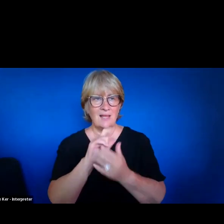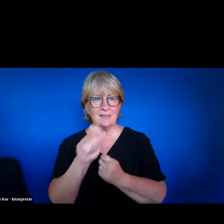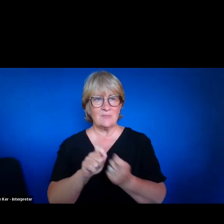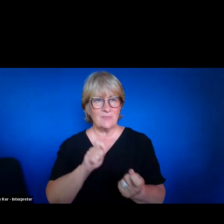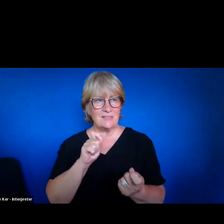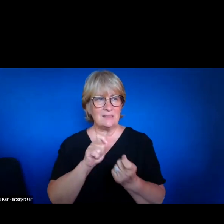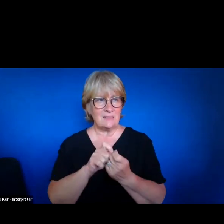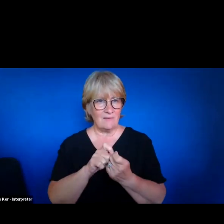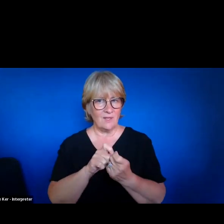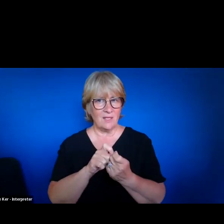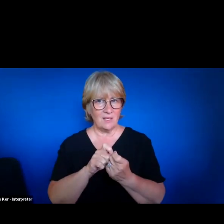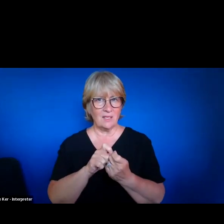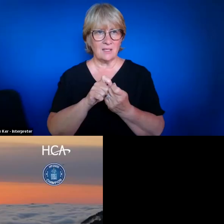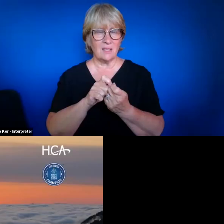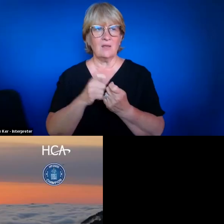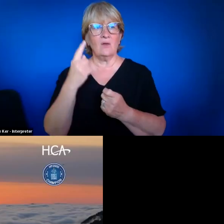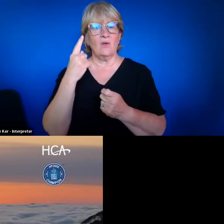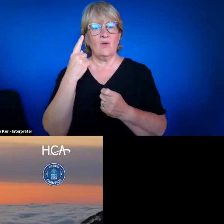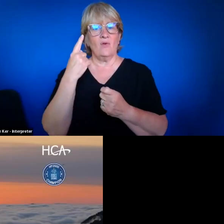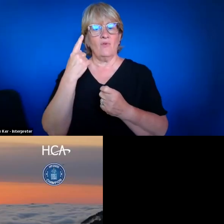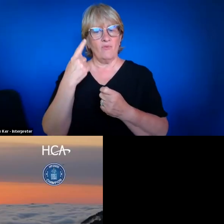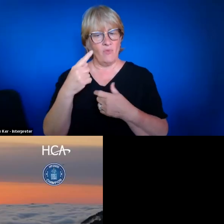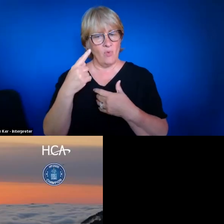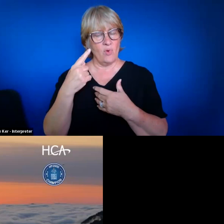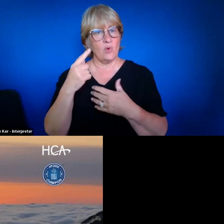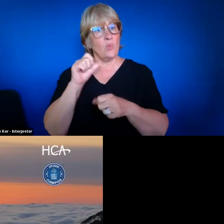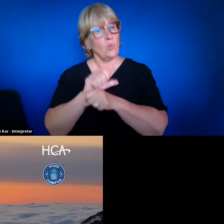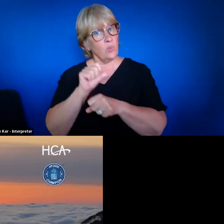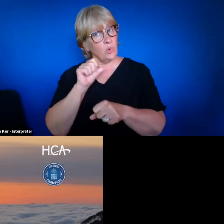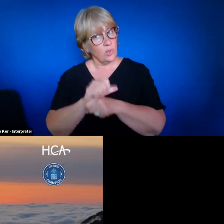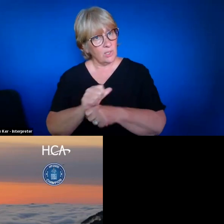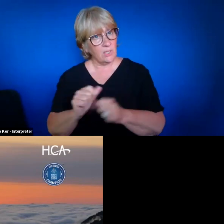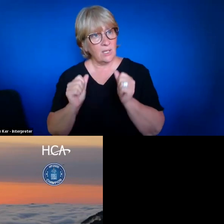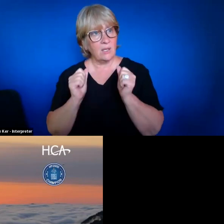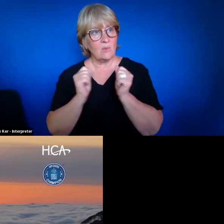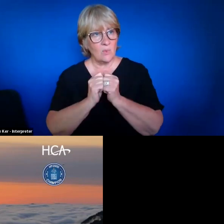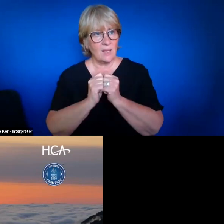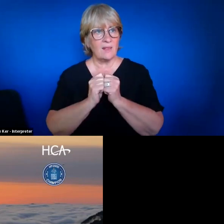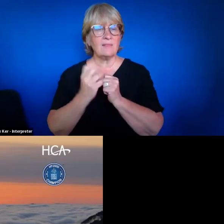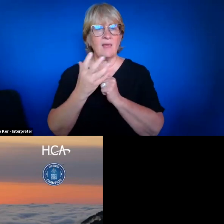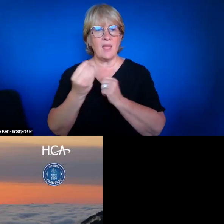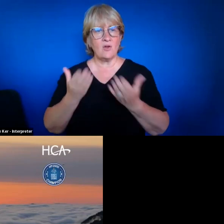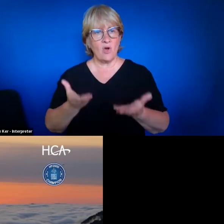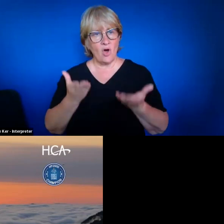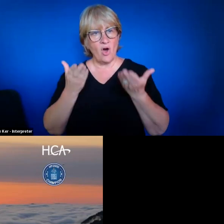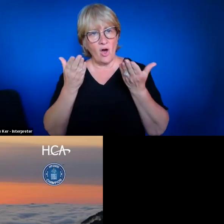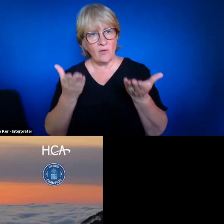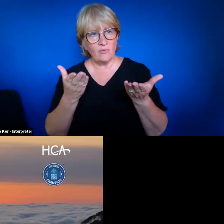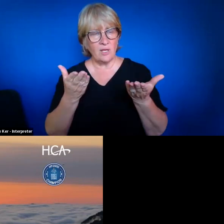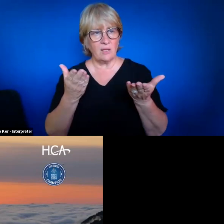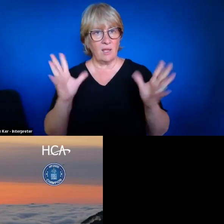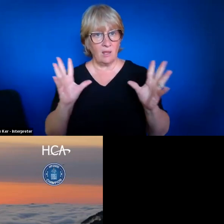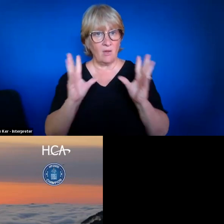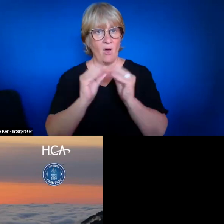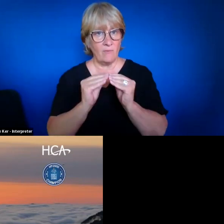specific for working with and offering a conference